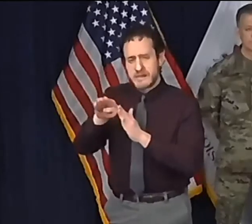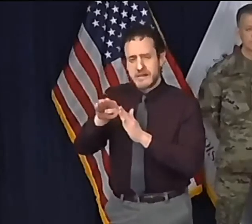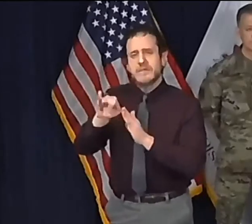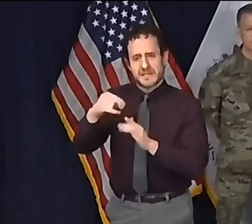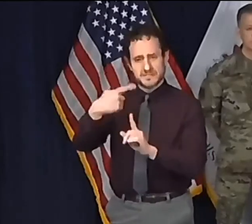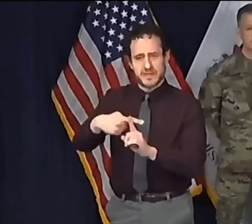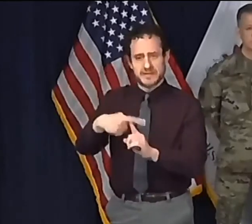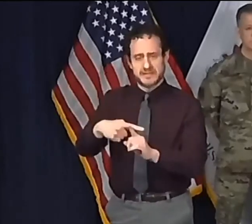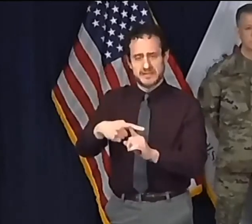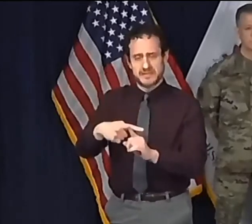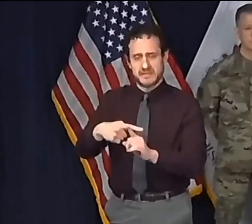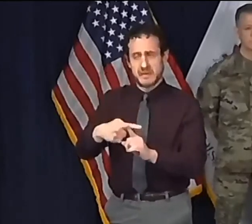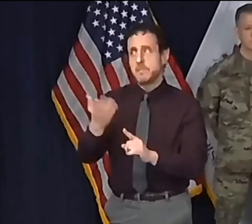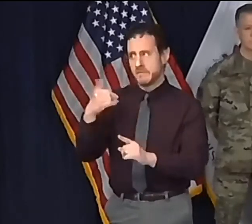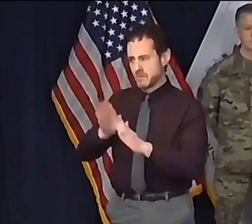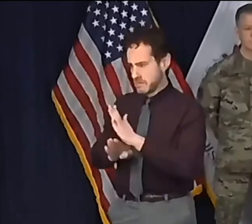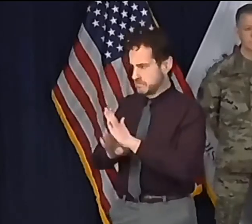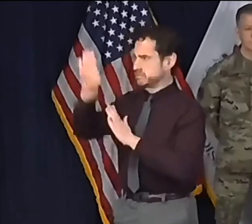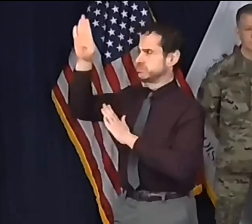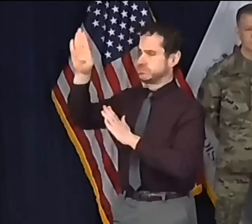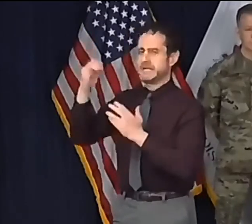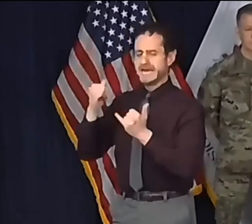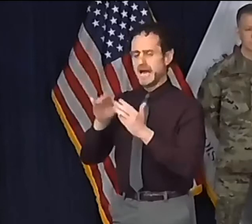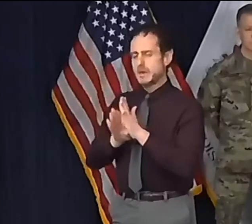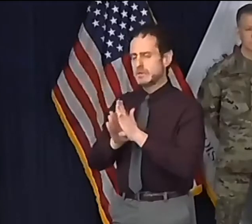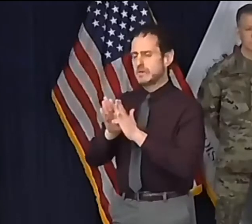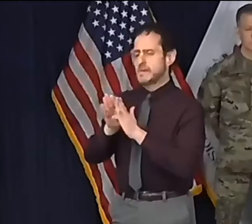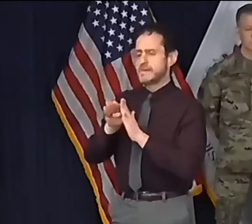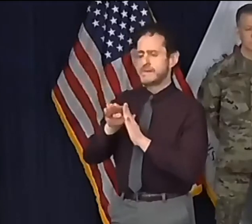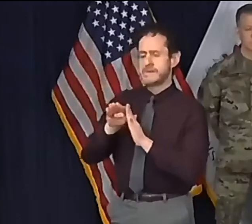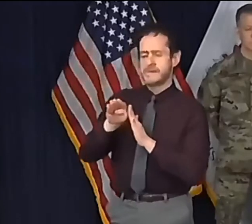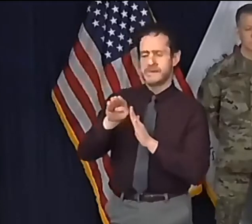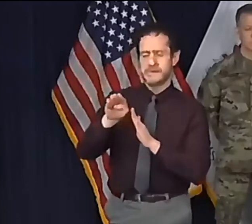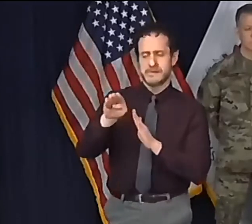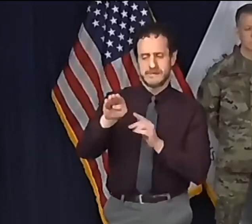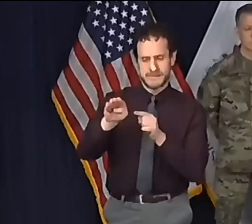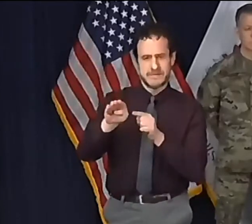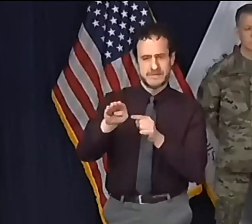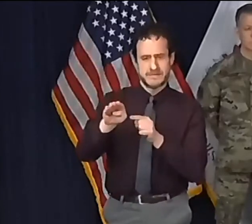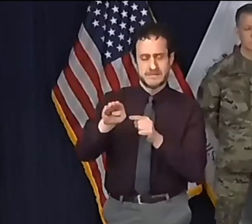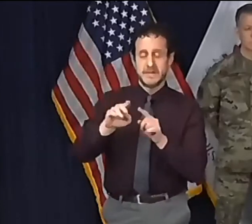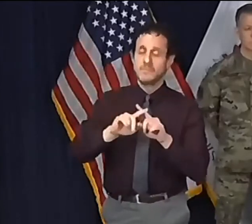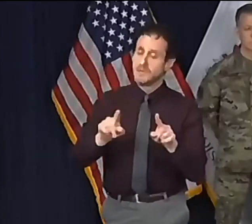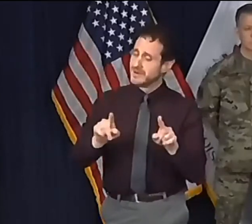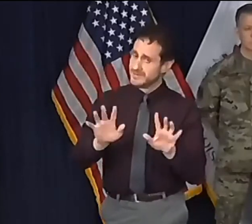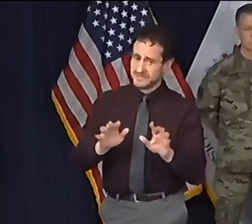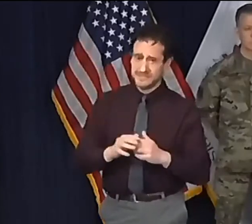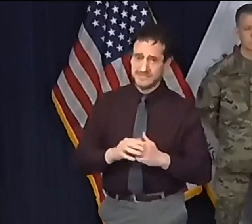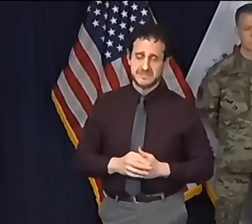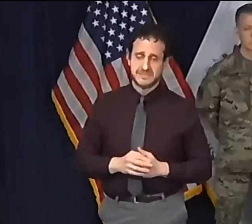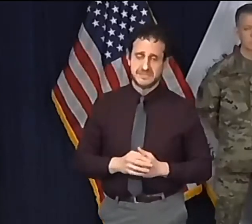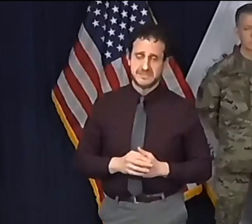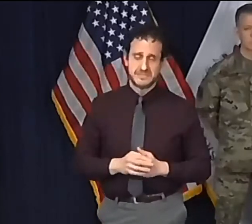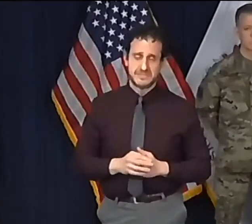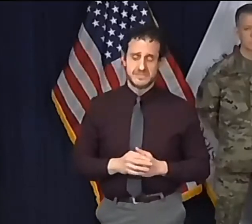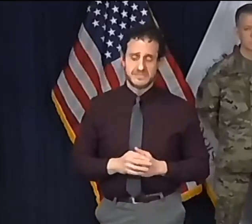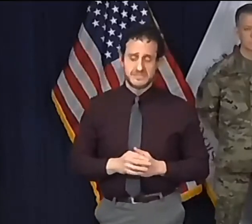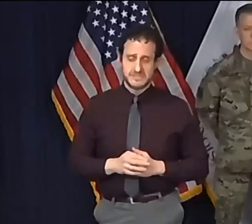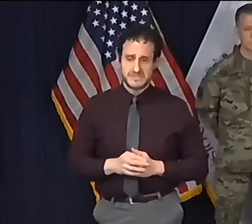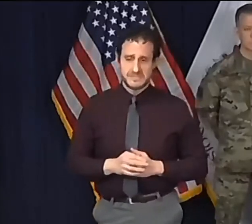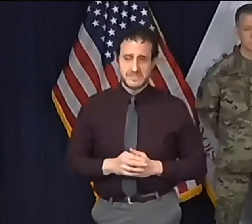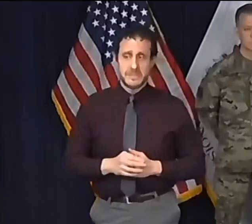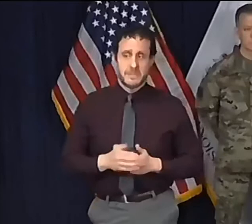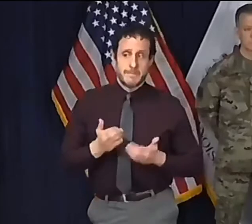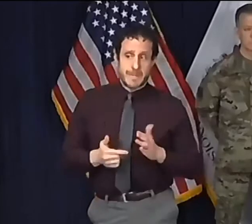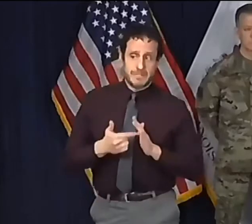not seeing the exponential growth that we were seeing before. But even as there may be some glimmers of